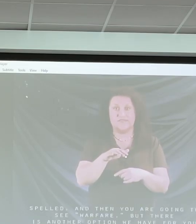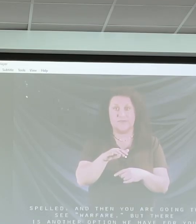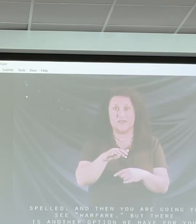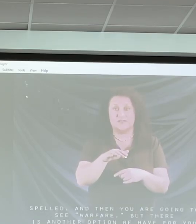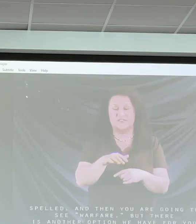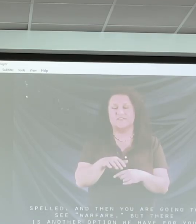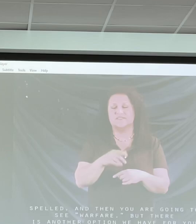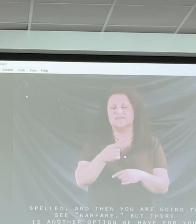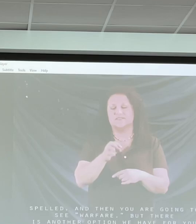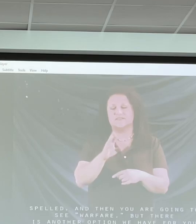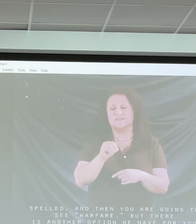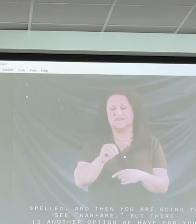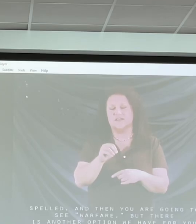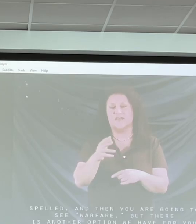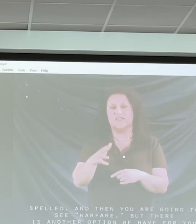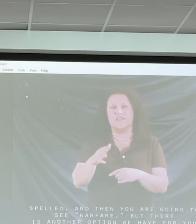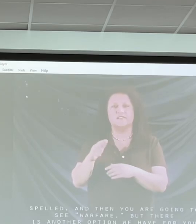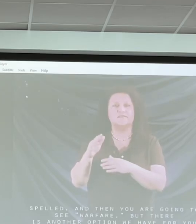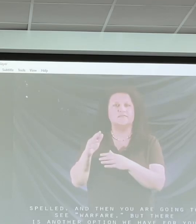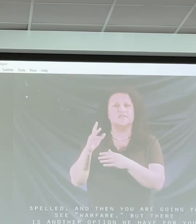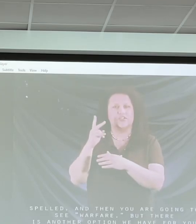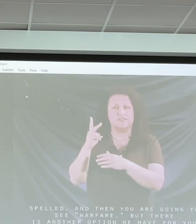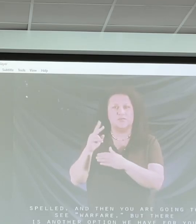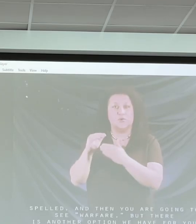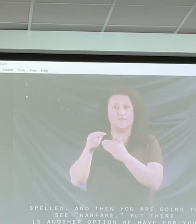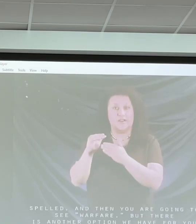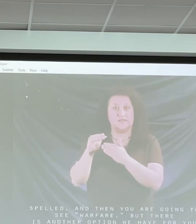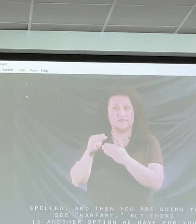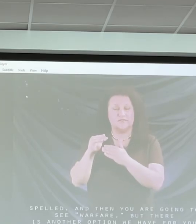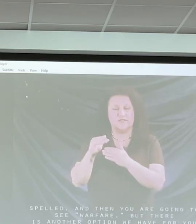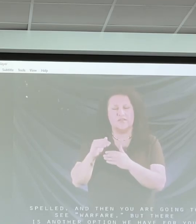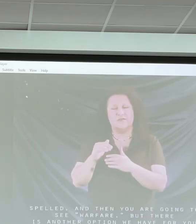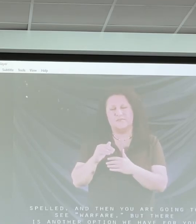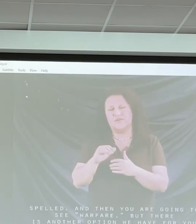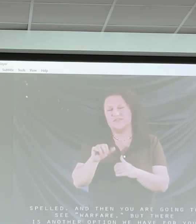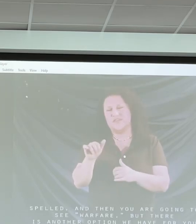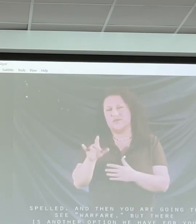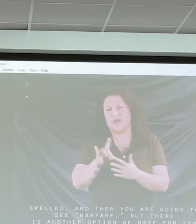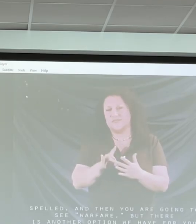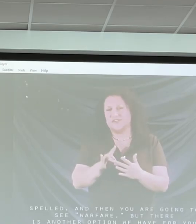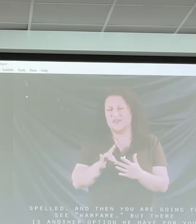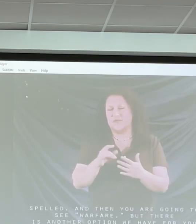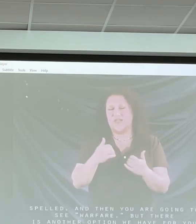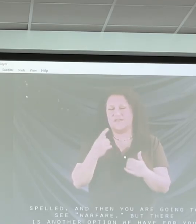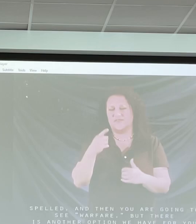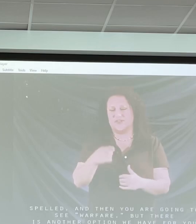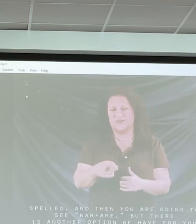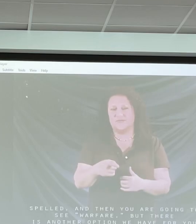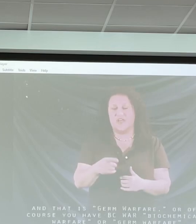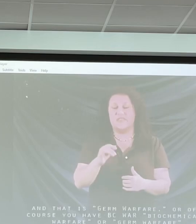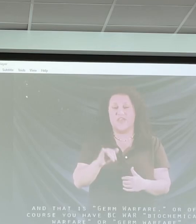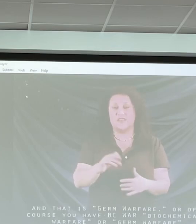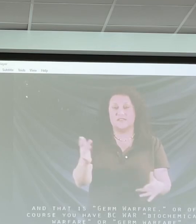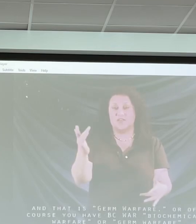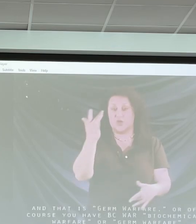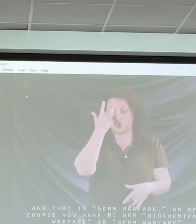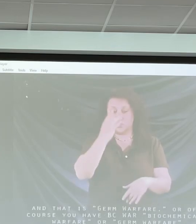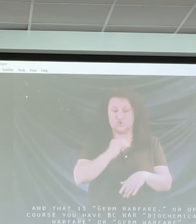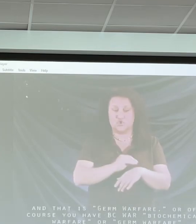spelled, and then you're going to see warfare. There's another option that we have for you, and that is